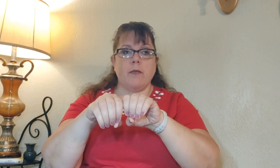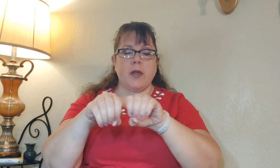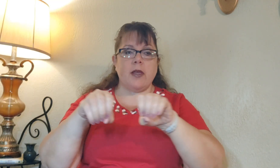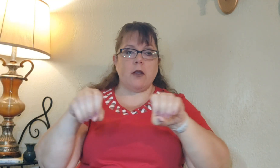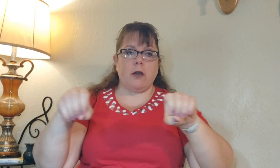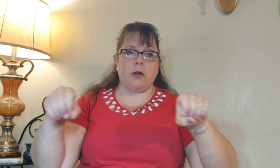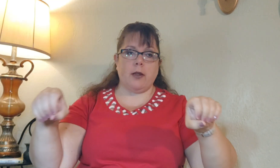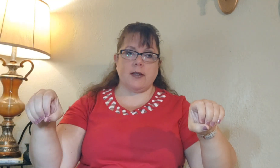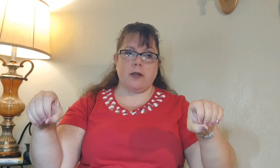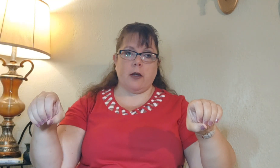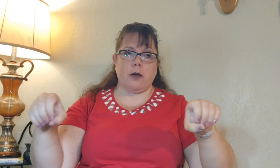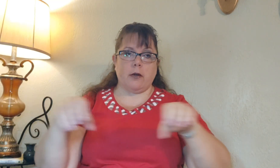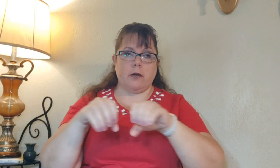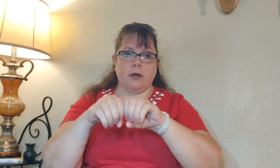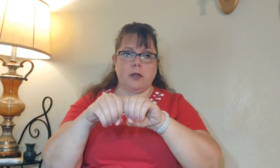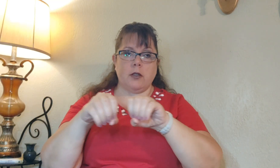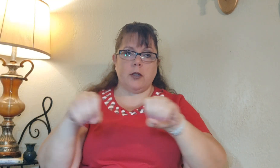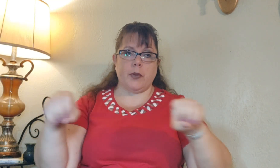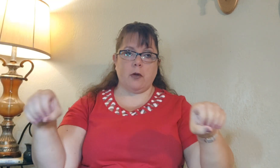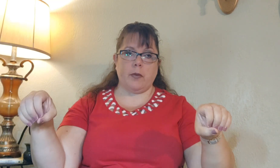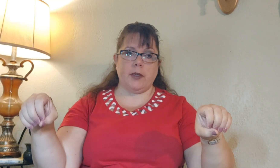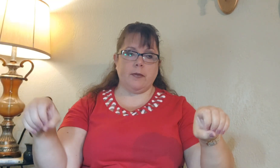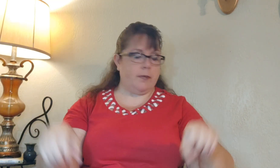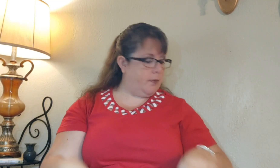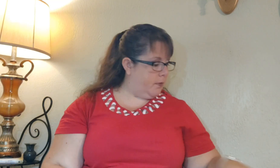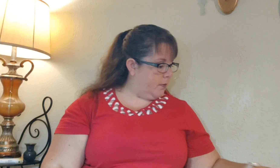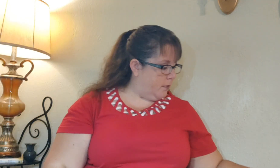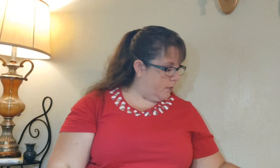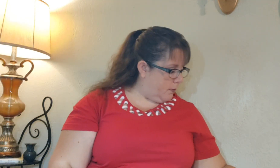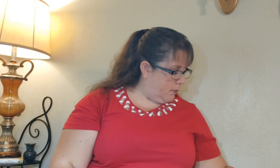but then it's long. Diploma.